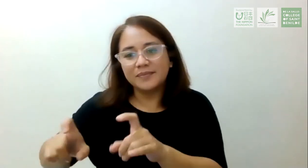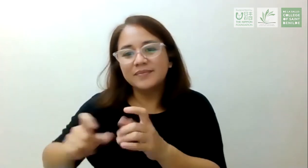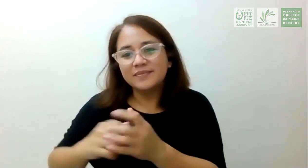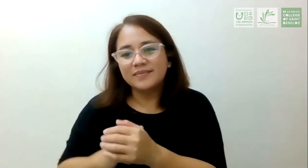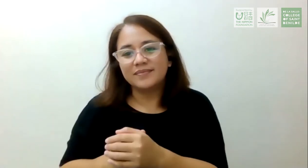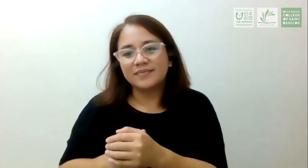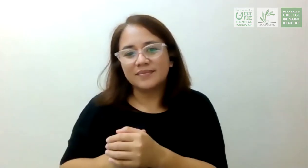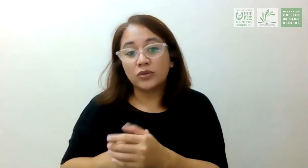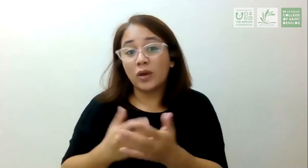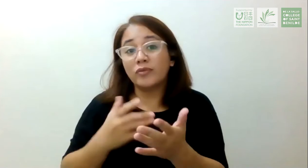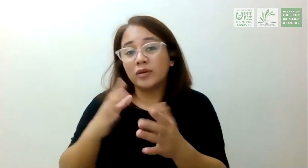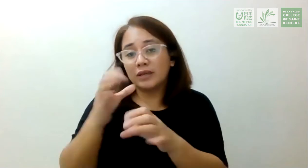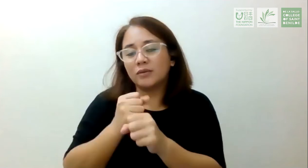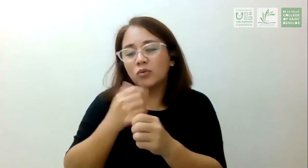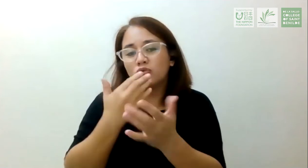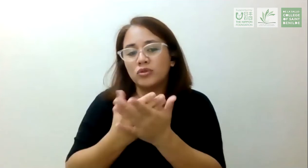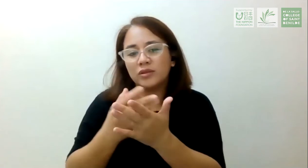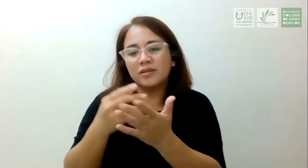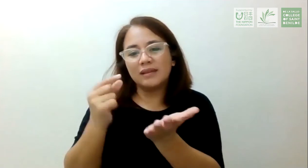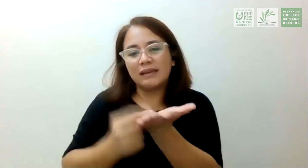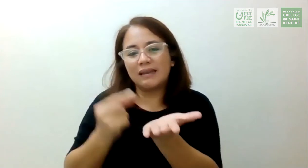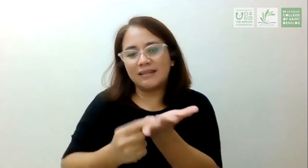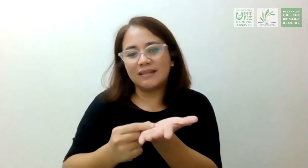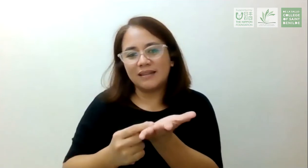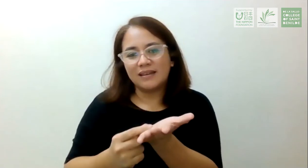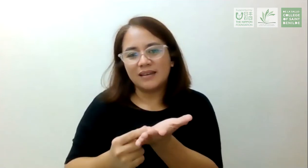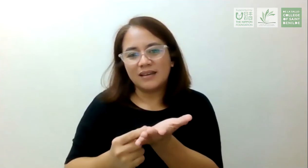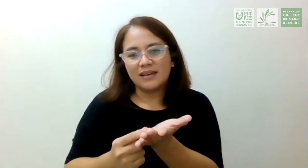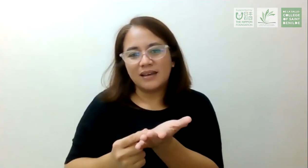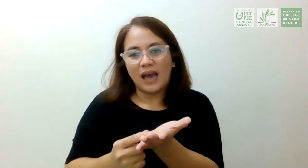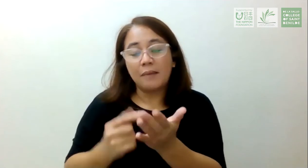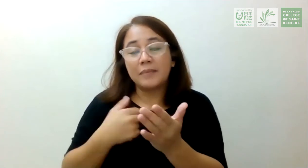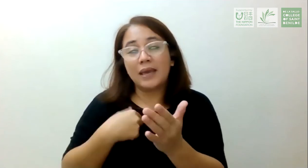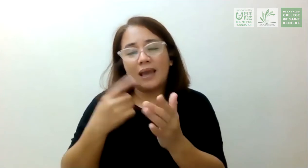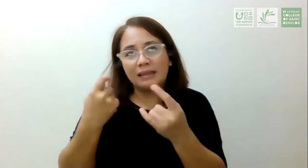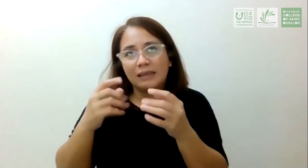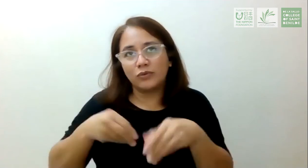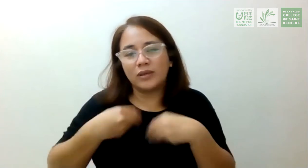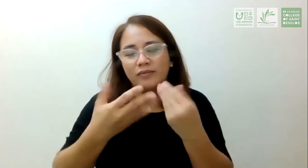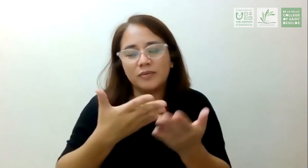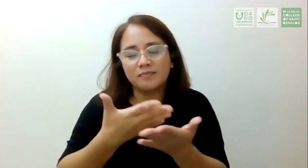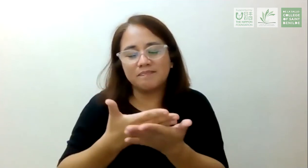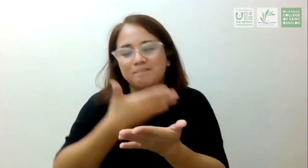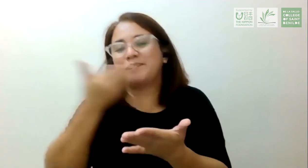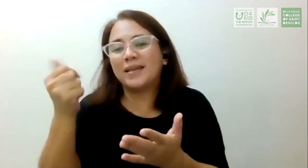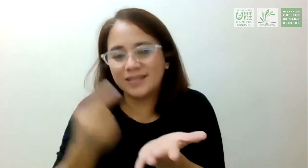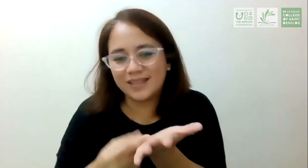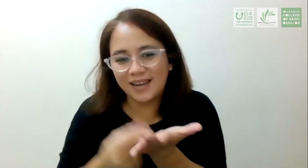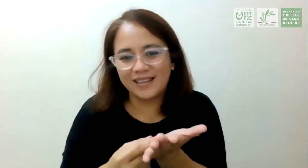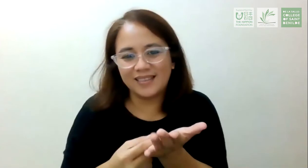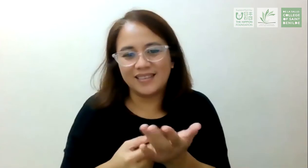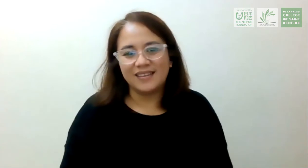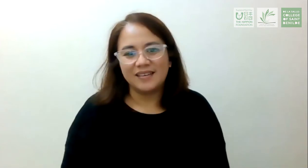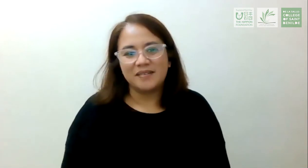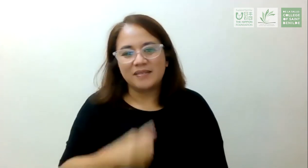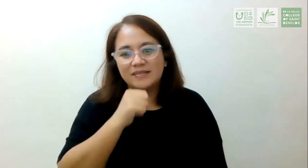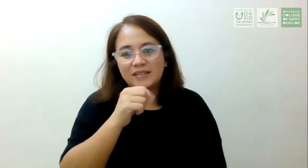to give you the best grade I can with the ambiguous questions.